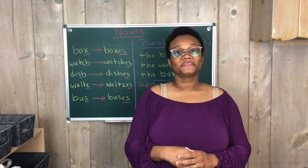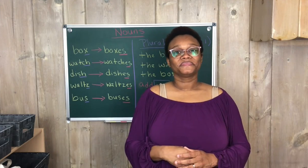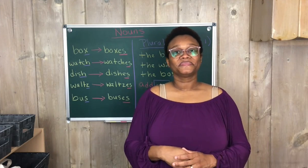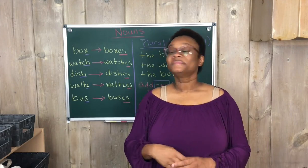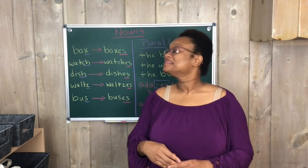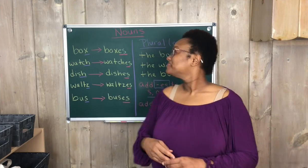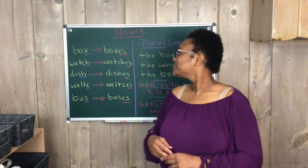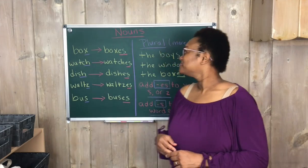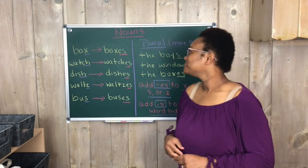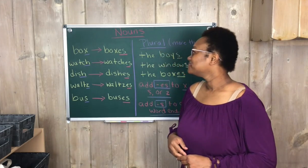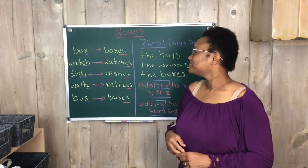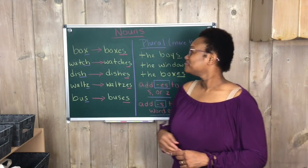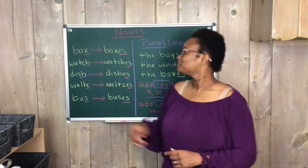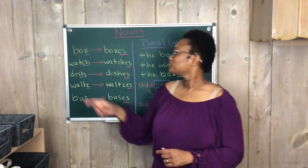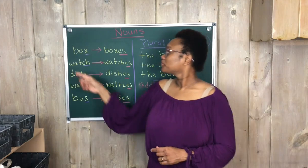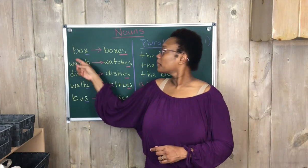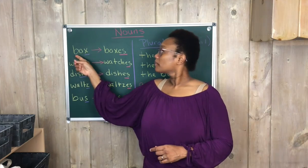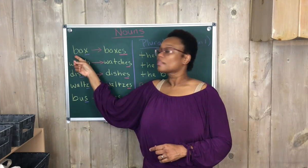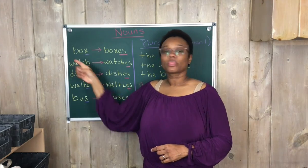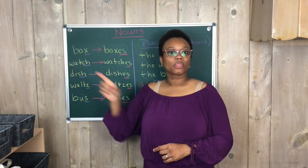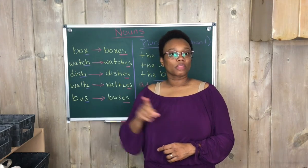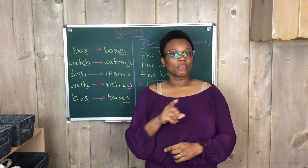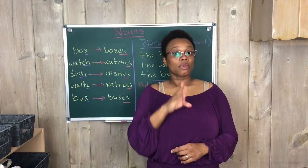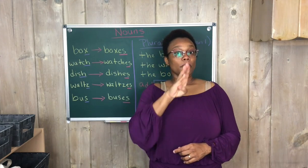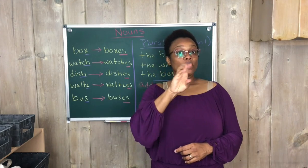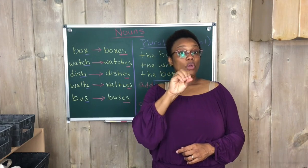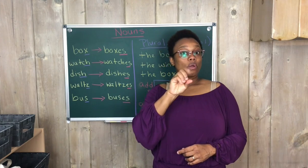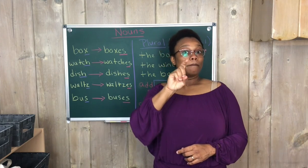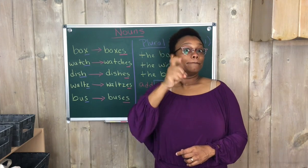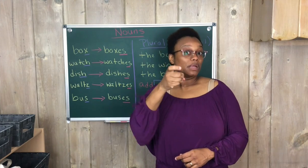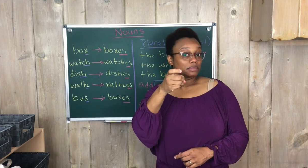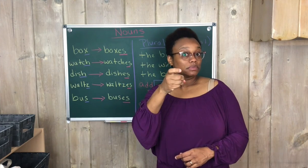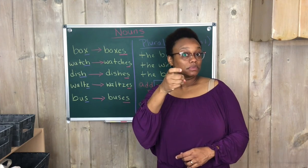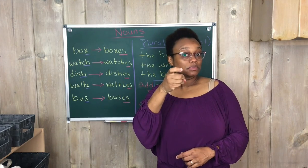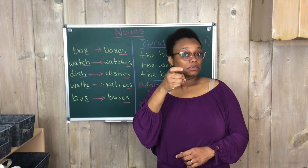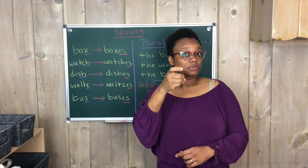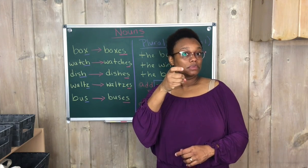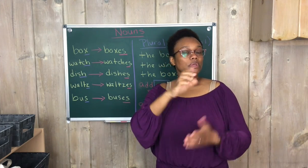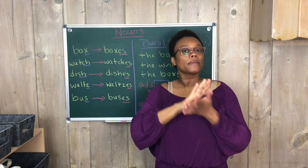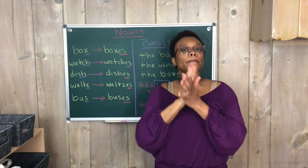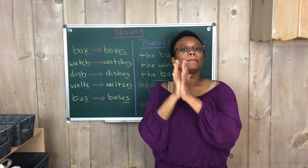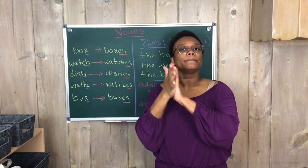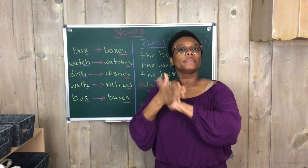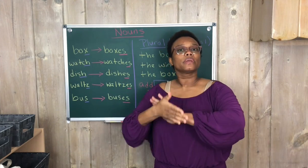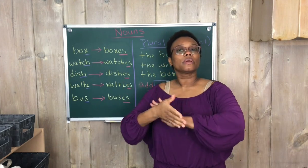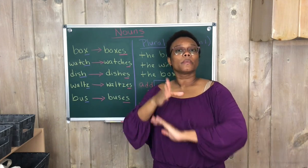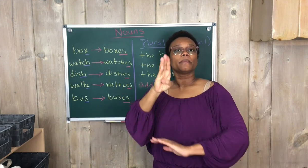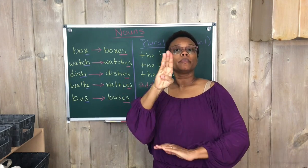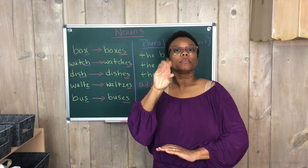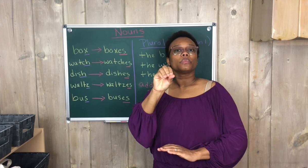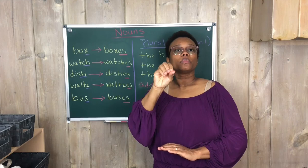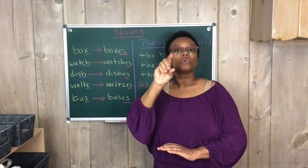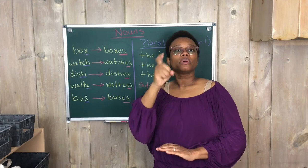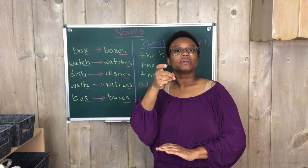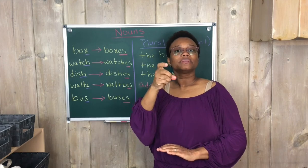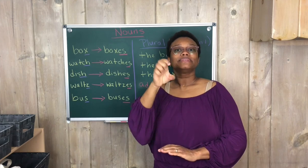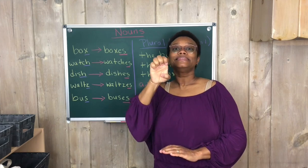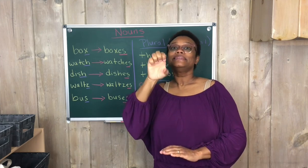Some more examples of plural nouns. So box becomes